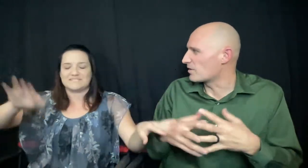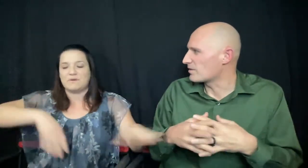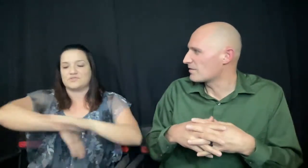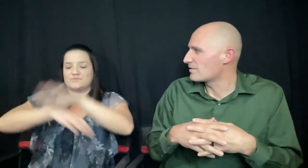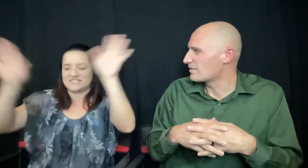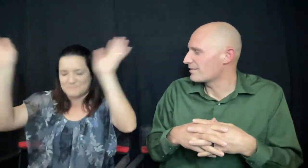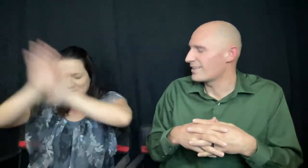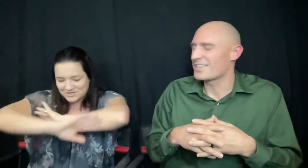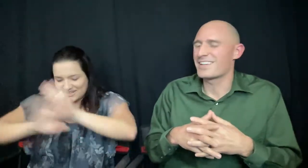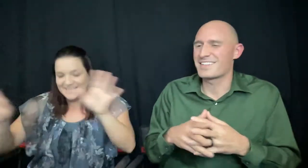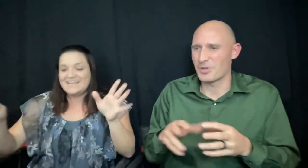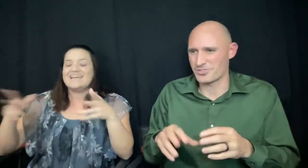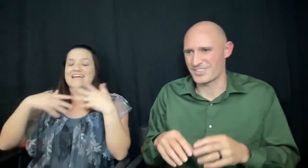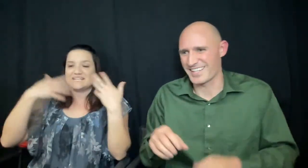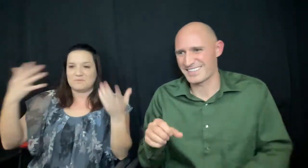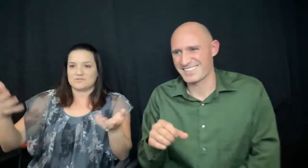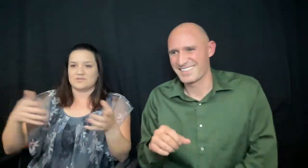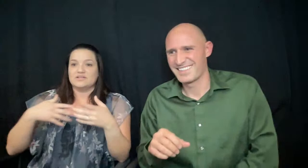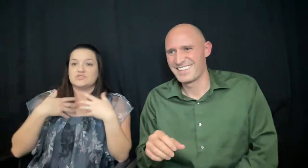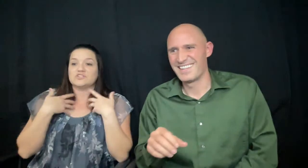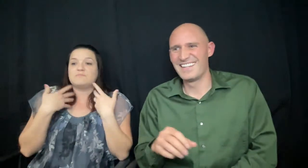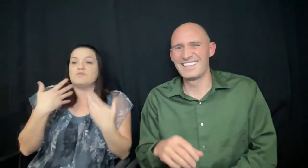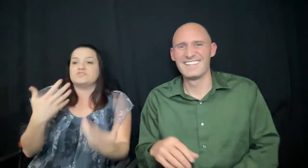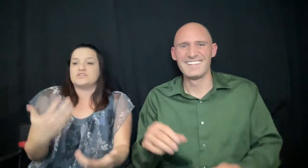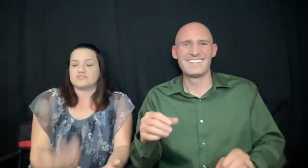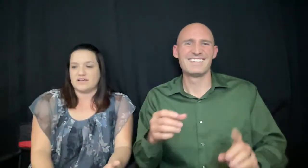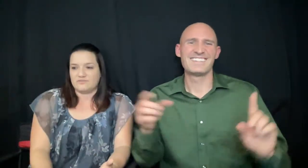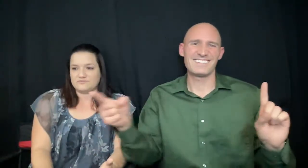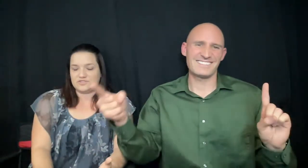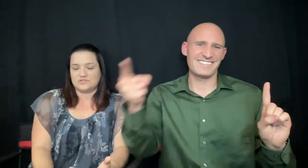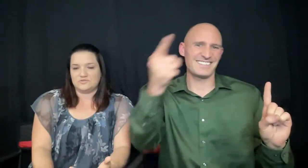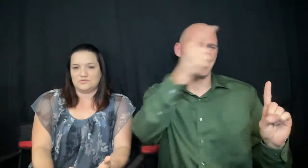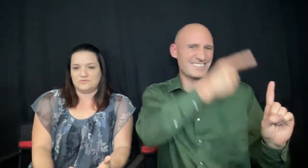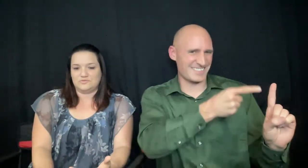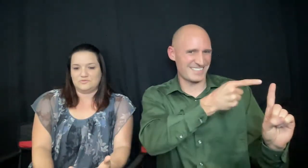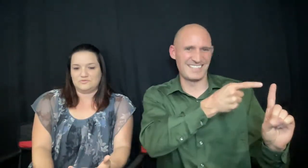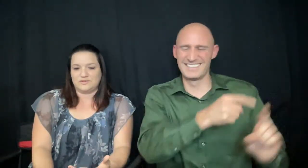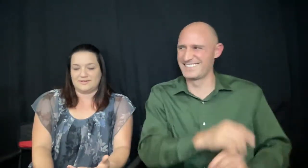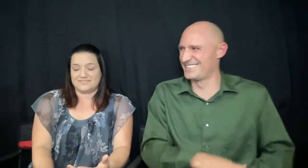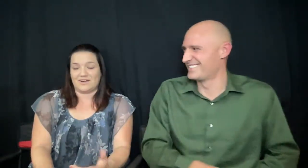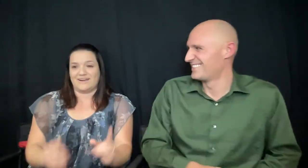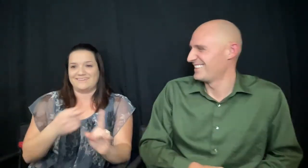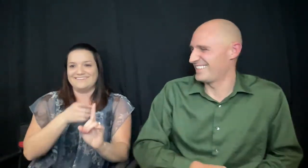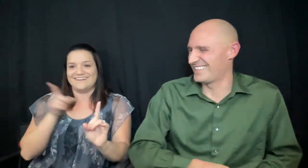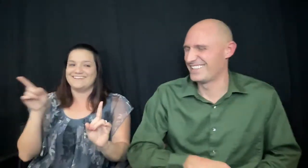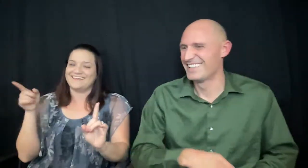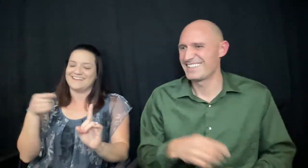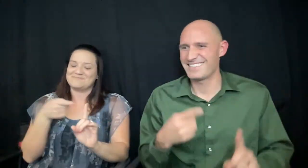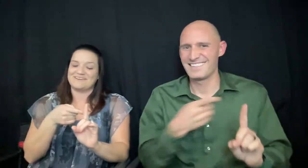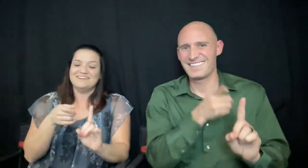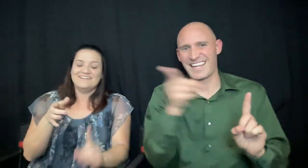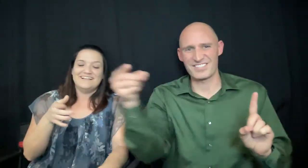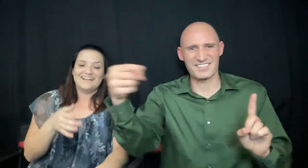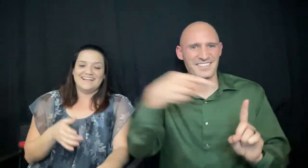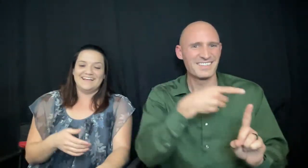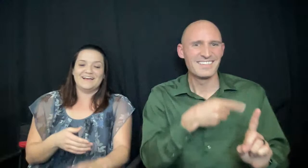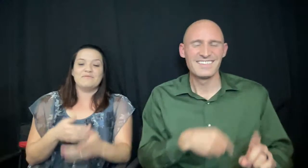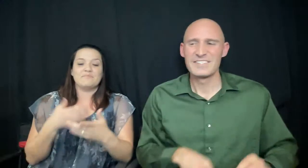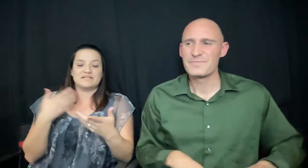Exposure. It was exposure. Exposure, yes. Exposure. So exposing yourself to, sorry. Yeah, that's me. Tangents. But